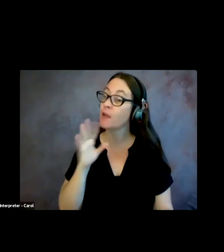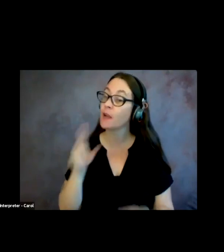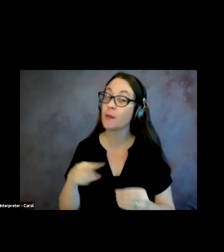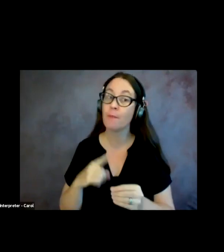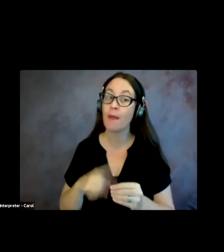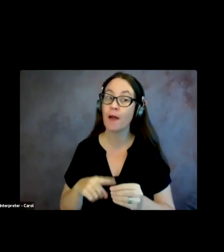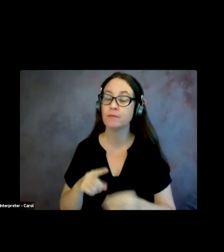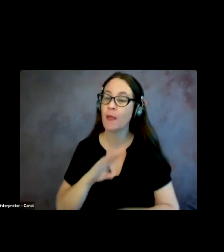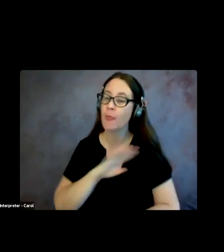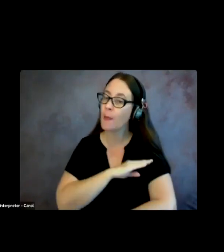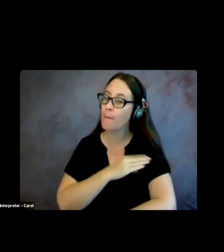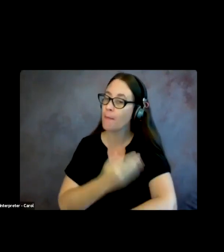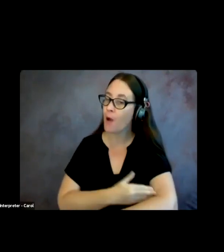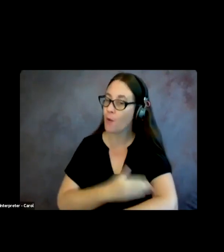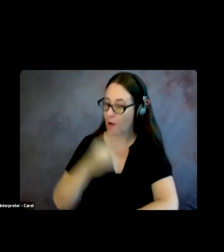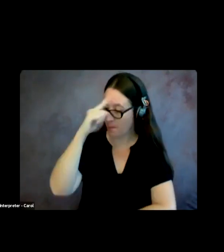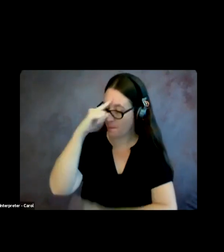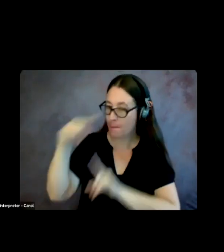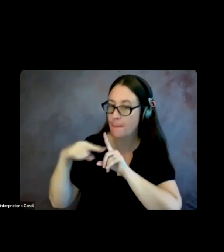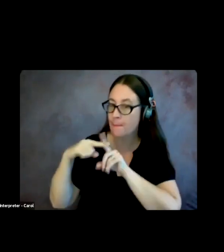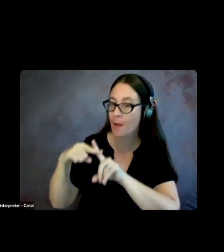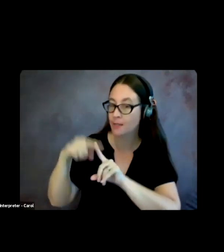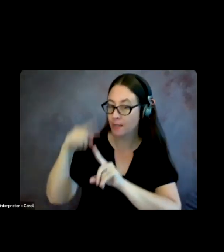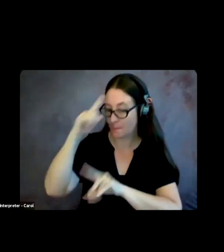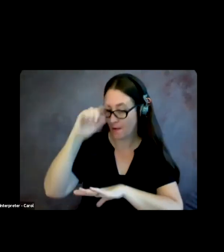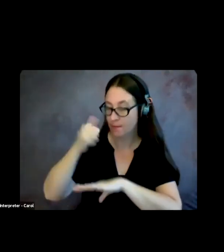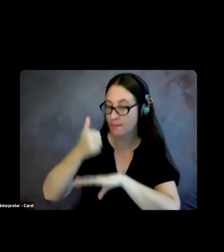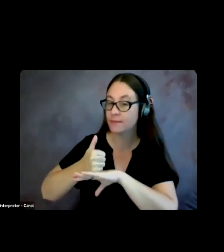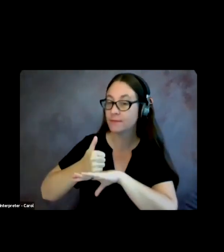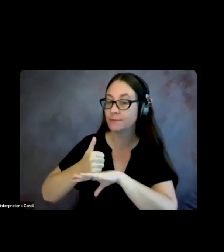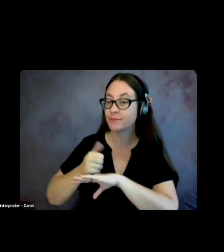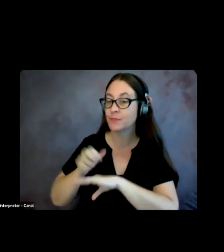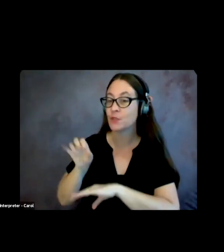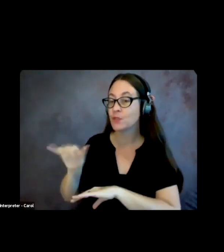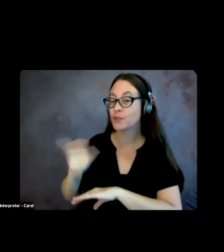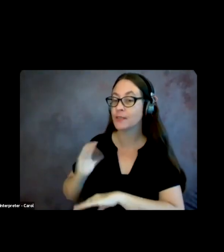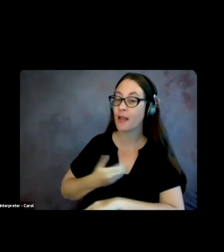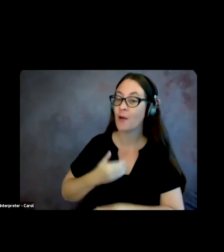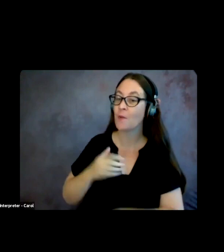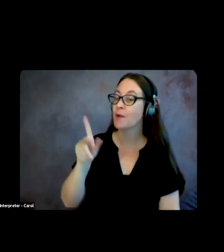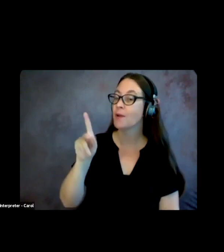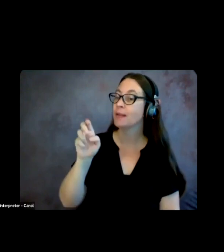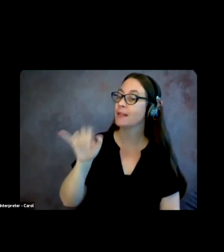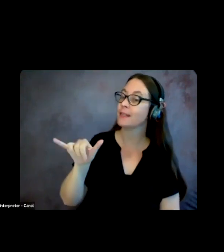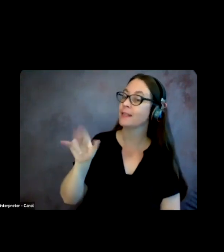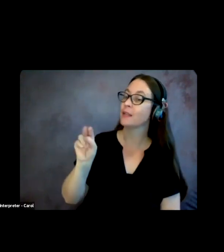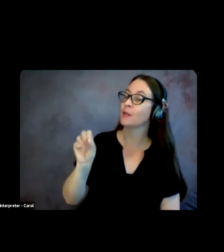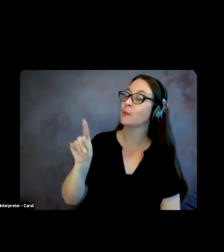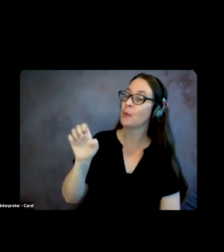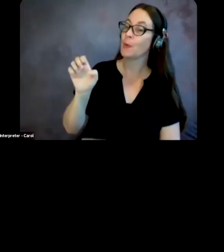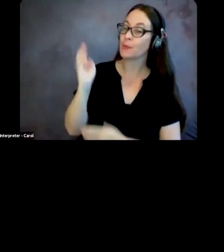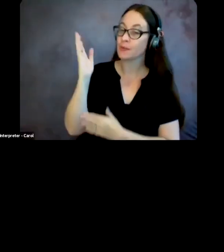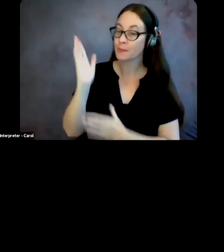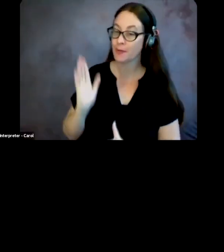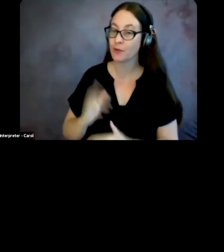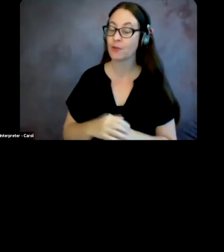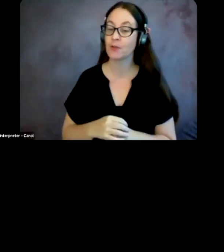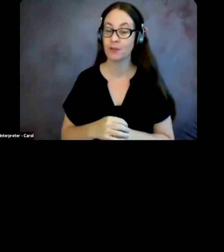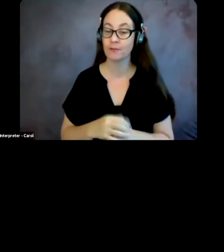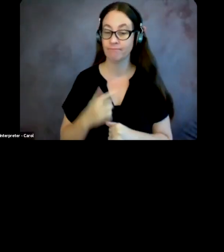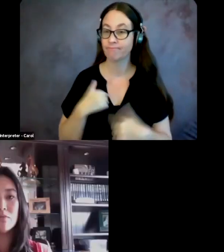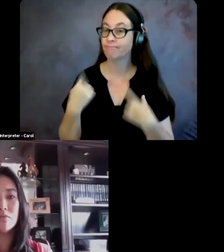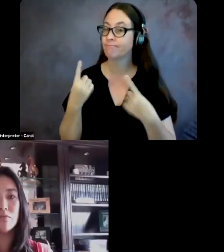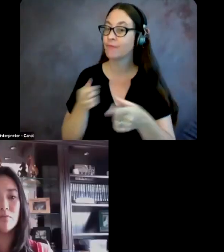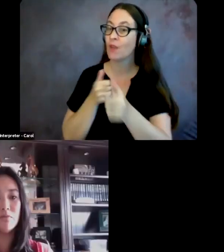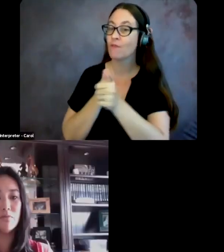positive mindset. As our keynote speaker, I have been following her for some